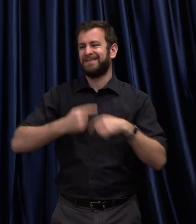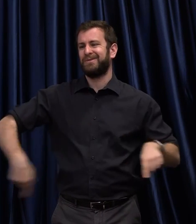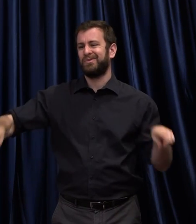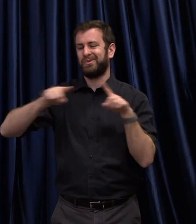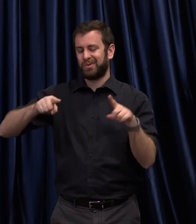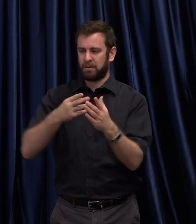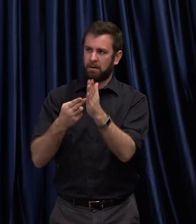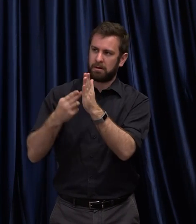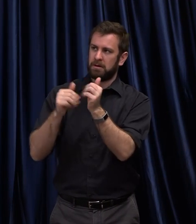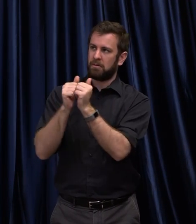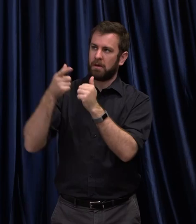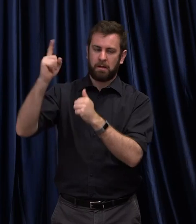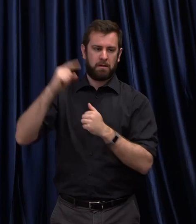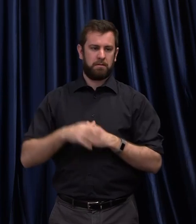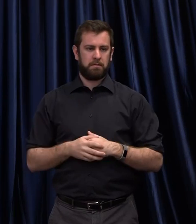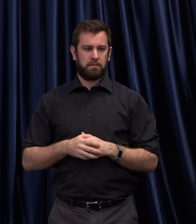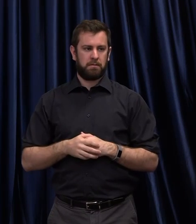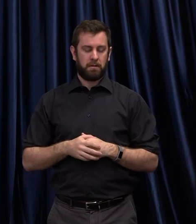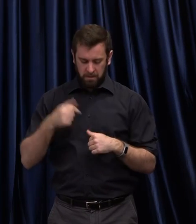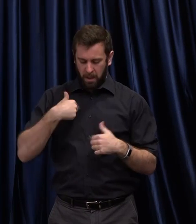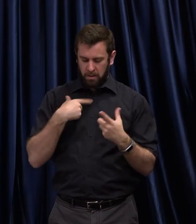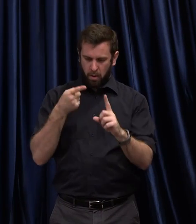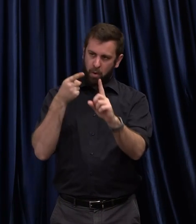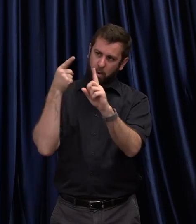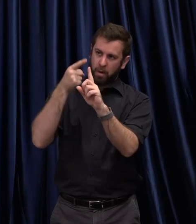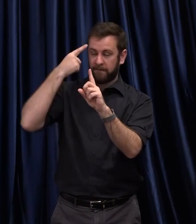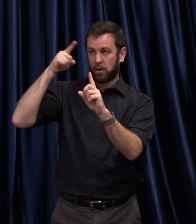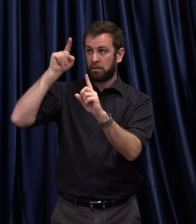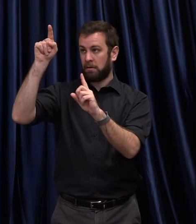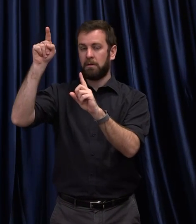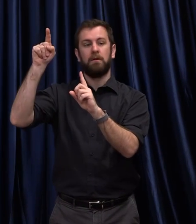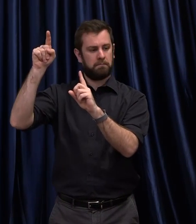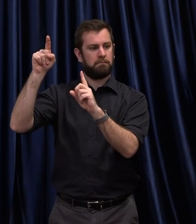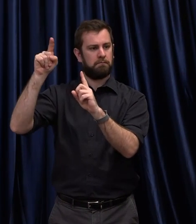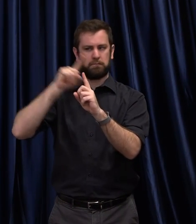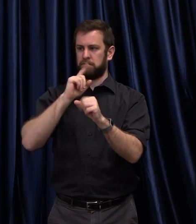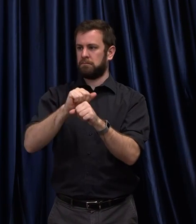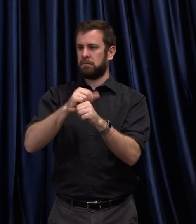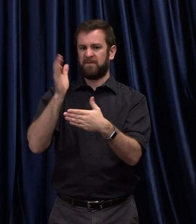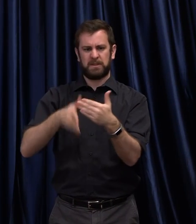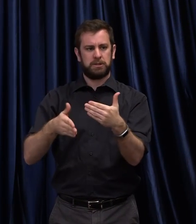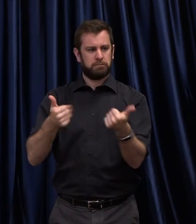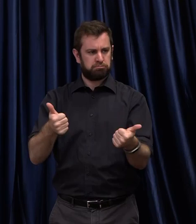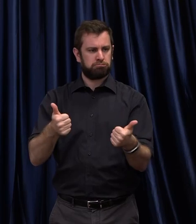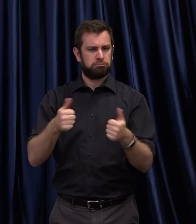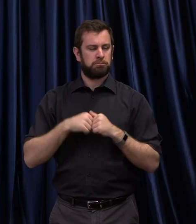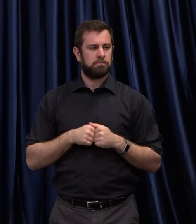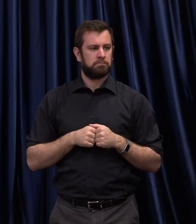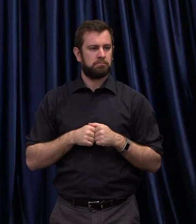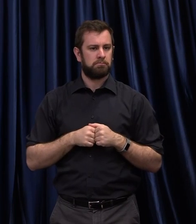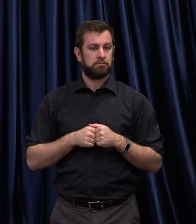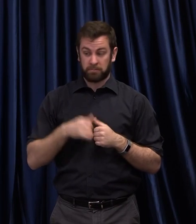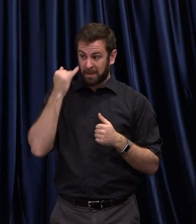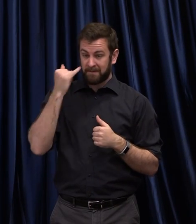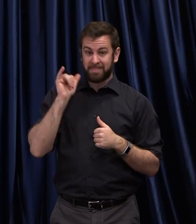Allah. That you intended to do it for Allah and you completed it. And if that continues